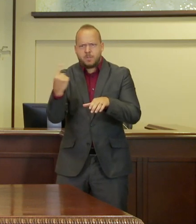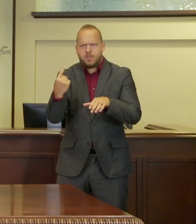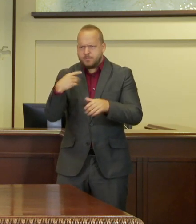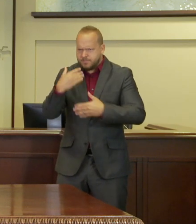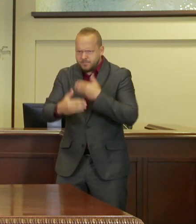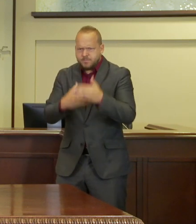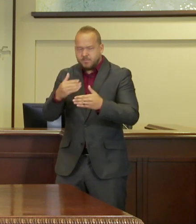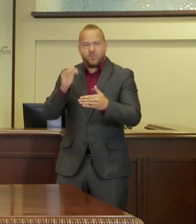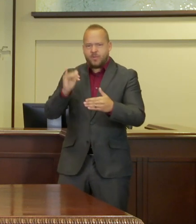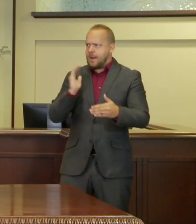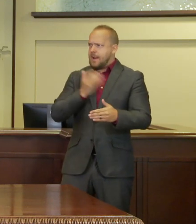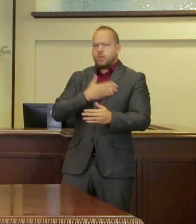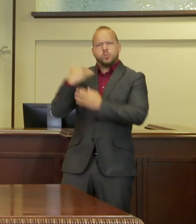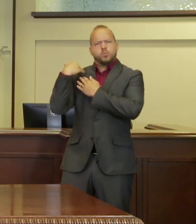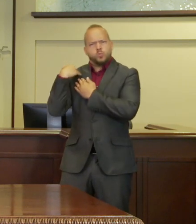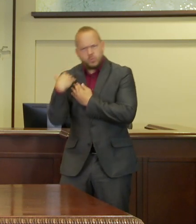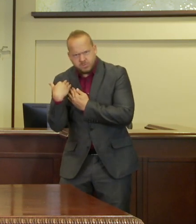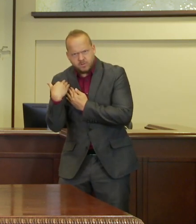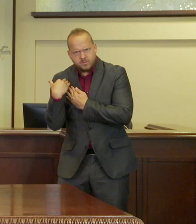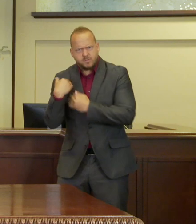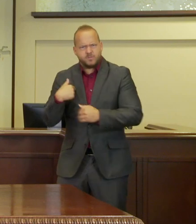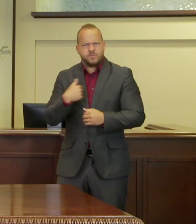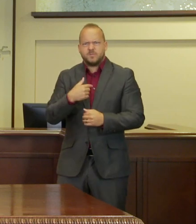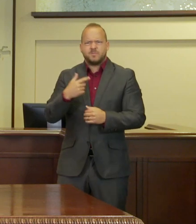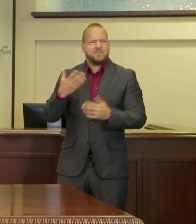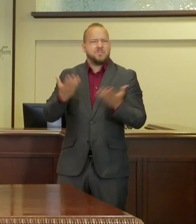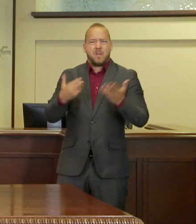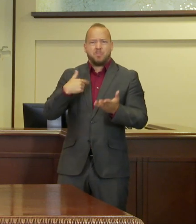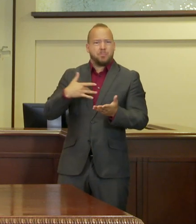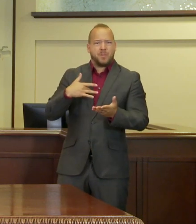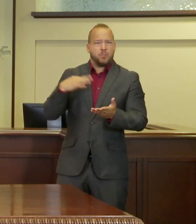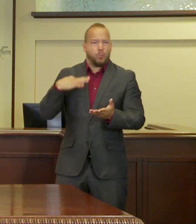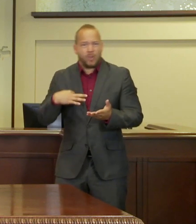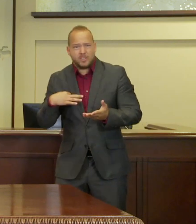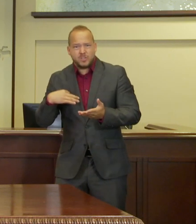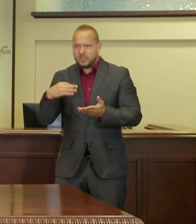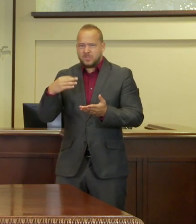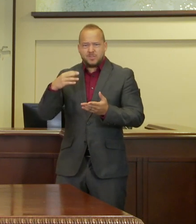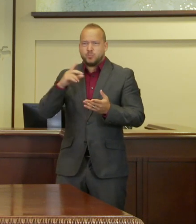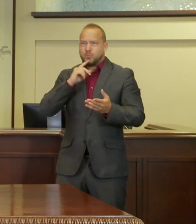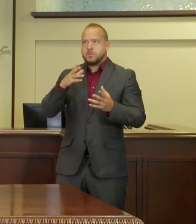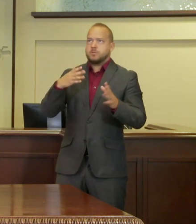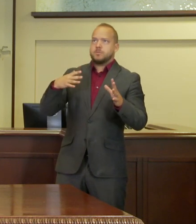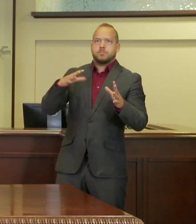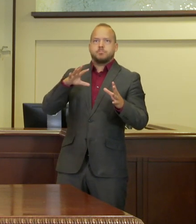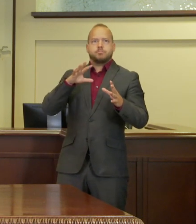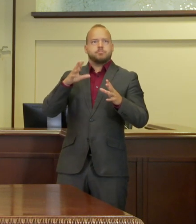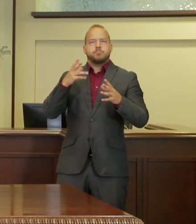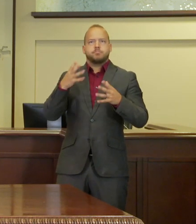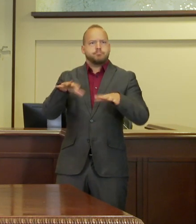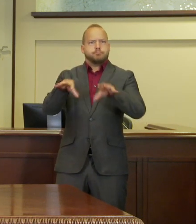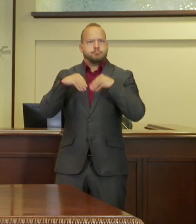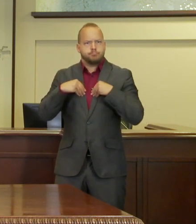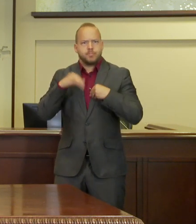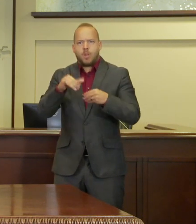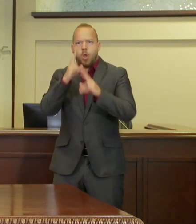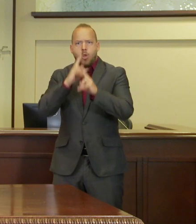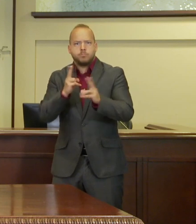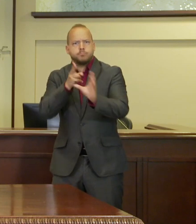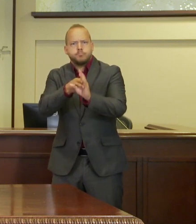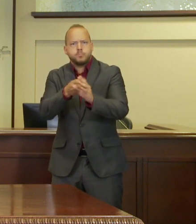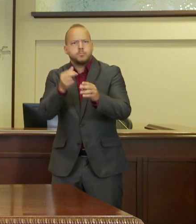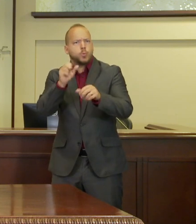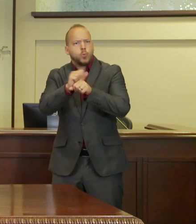and privilege in being part of this movement, and I look forward to what we do next. Thank you.